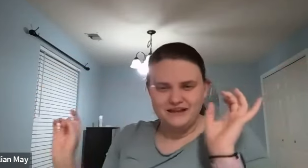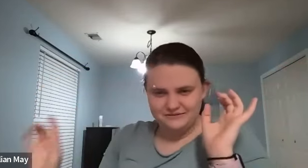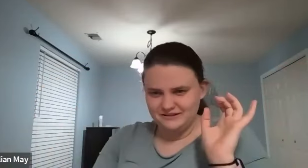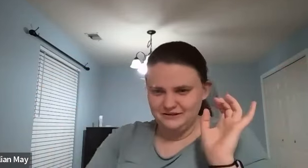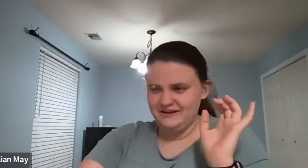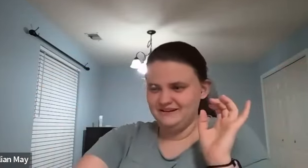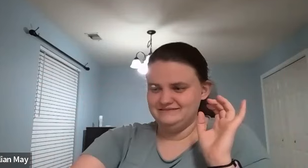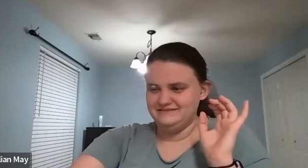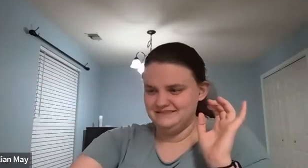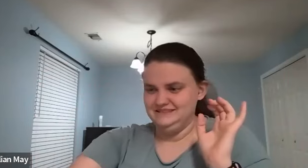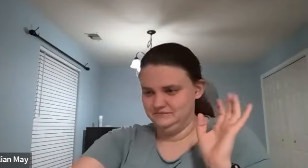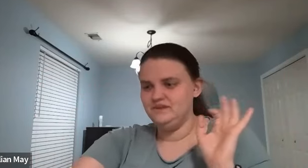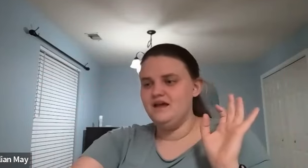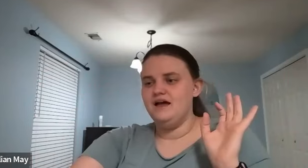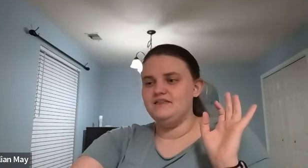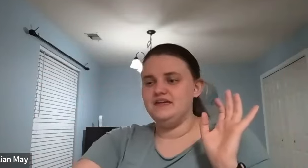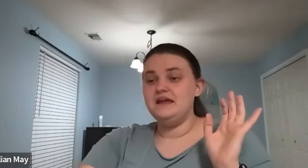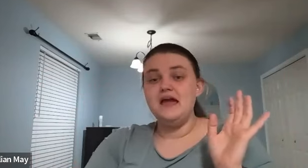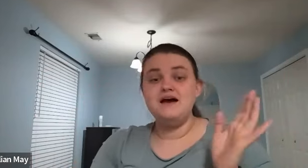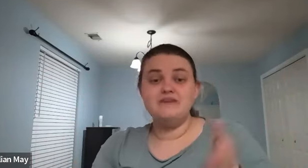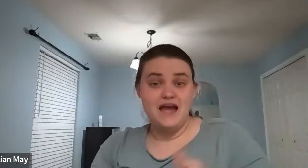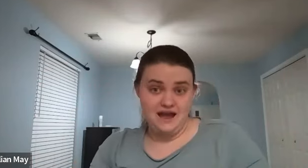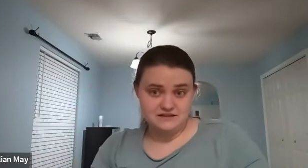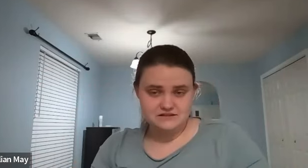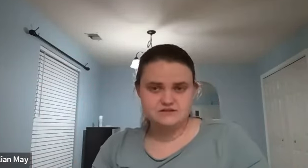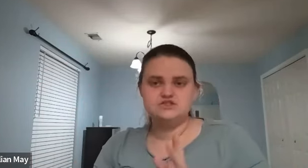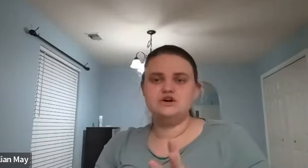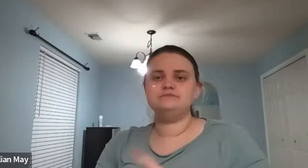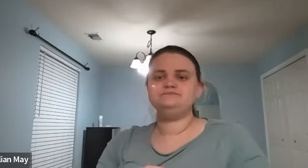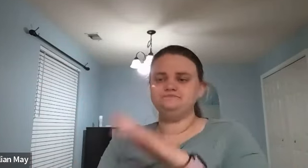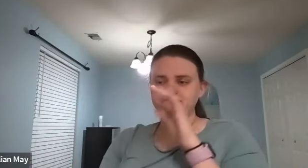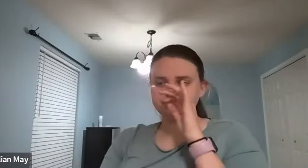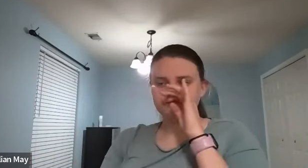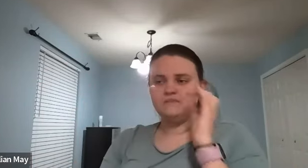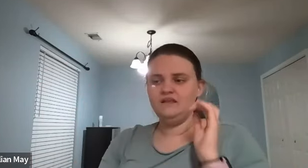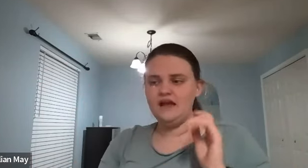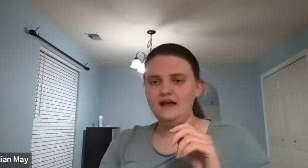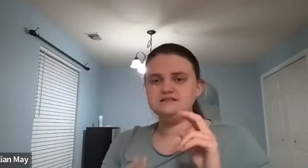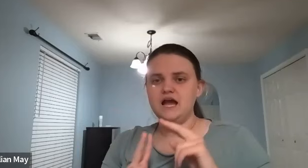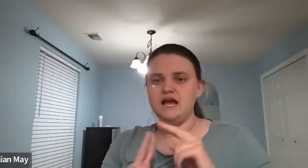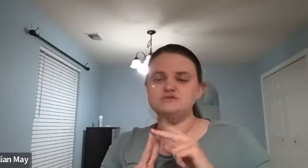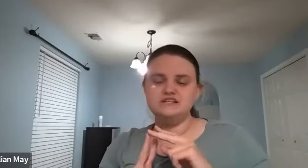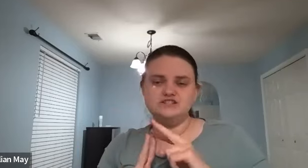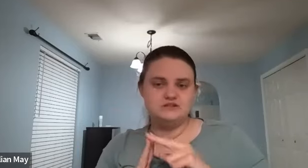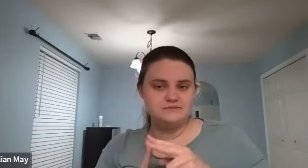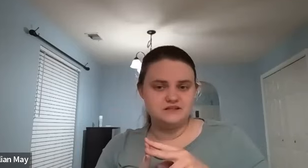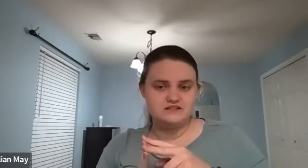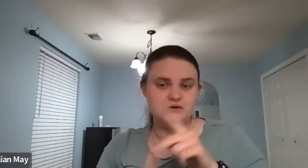complicated for a little there. And then I have ask. So ask has really two kinds of